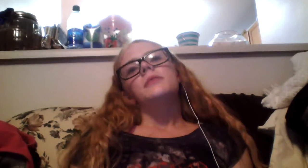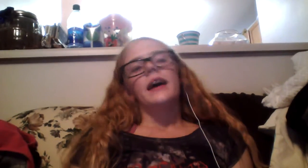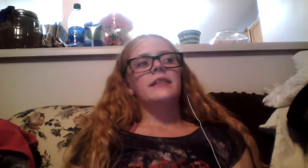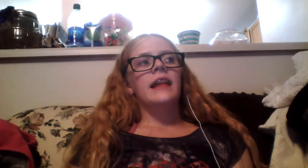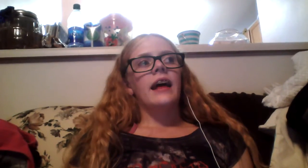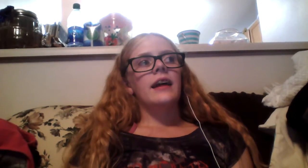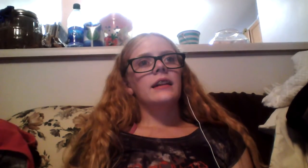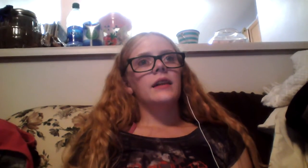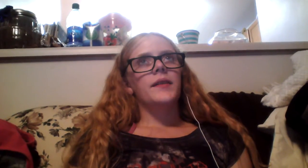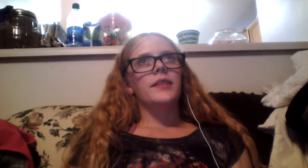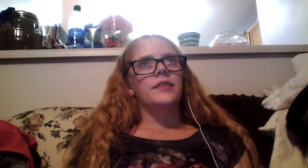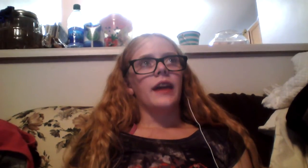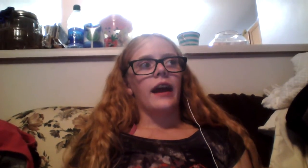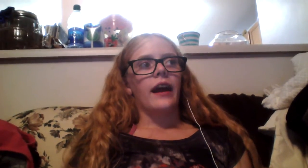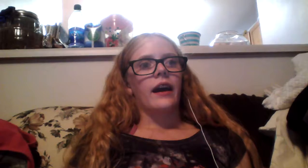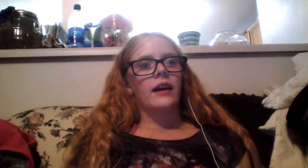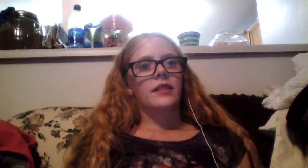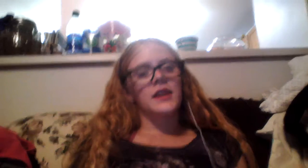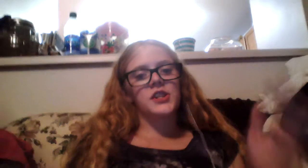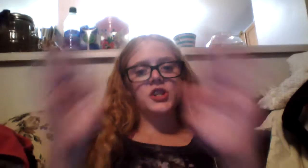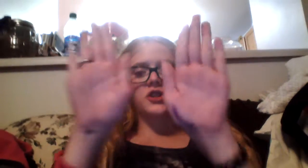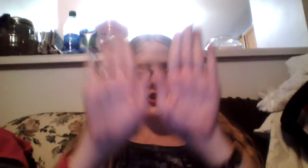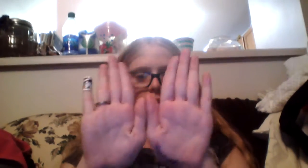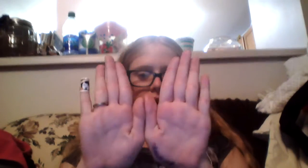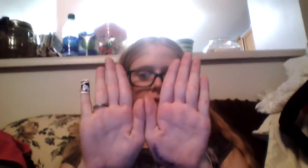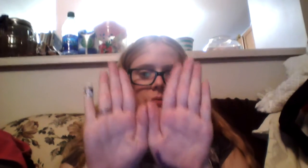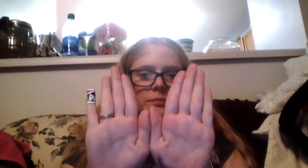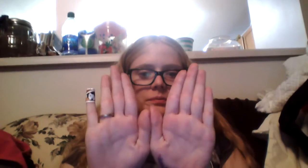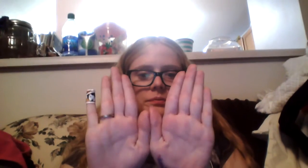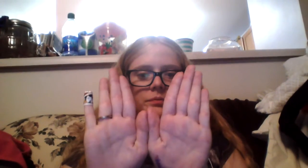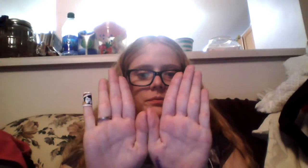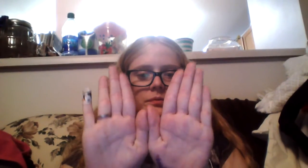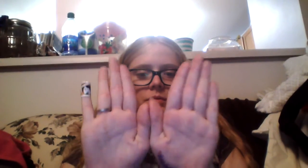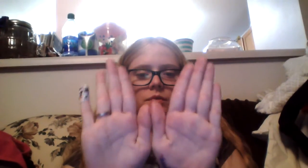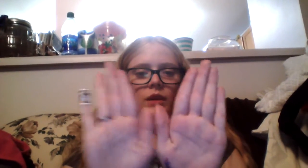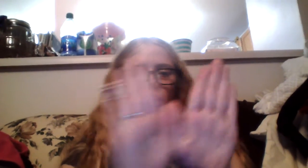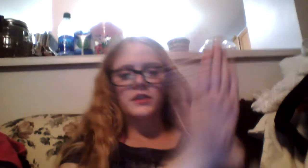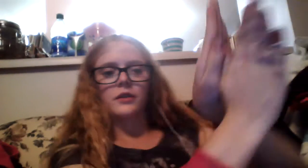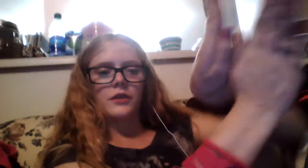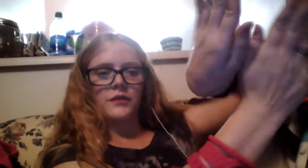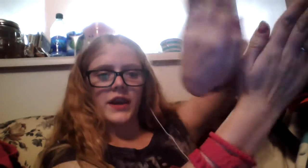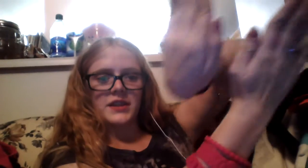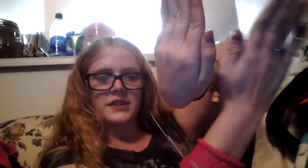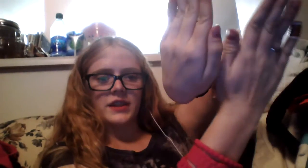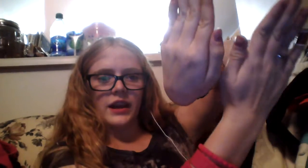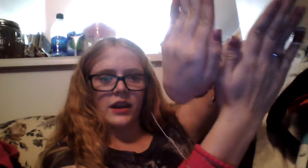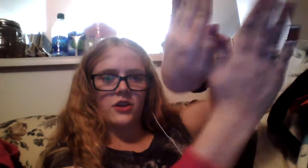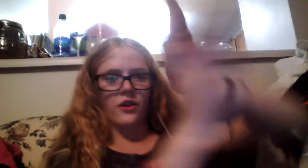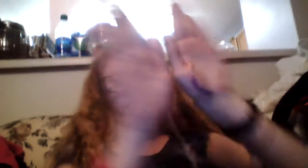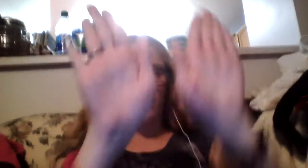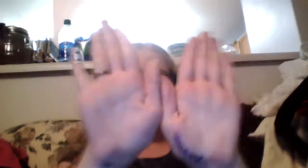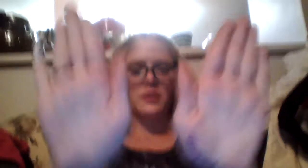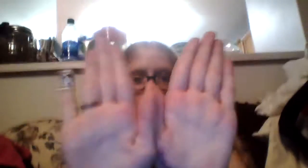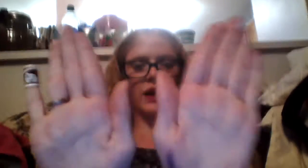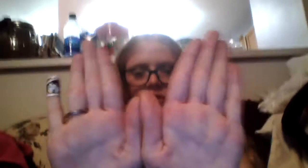And then, let me think. This is Dor. So your face, the back of your